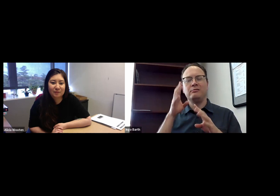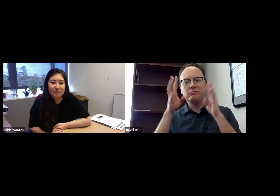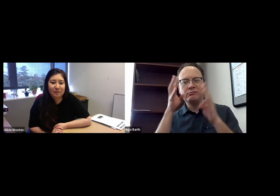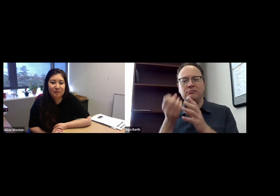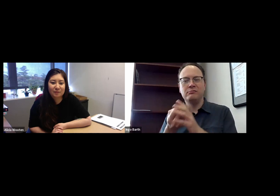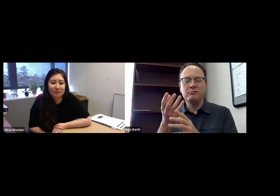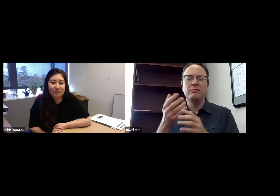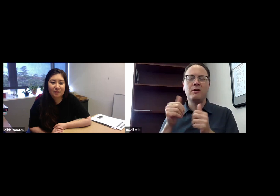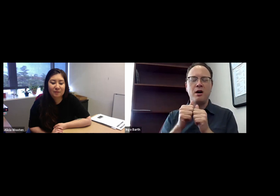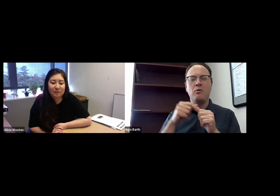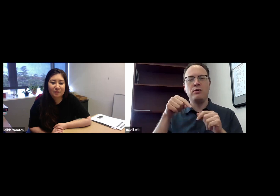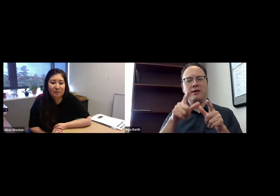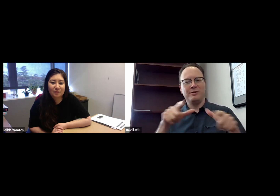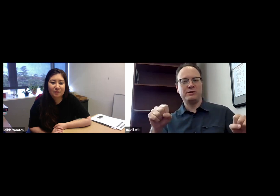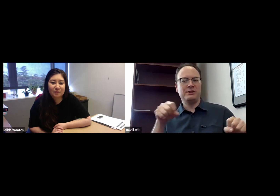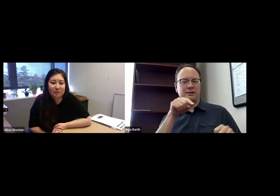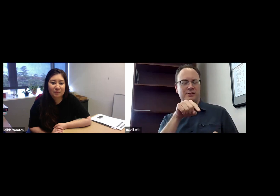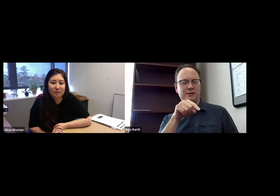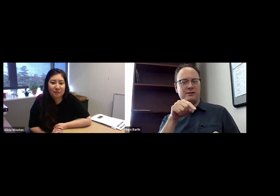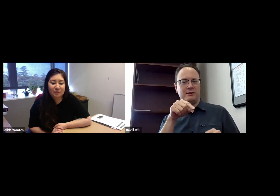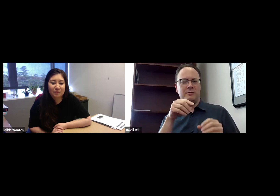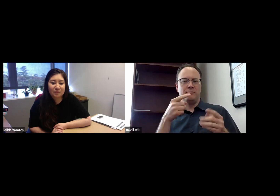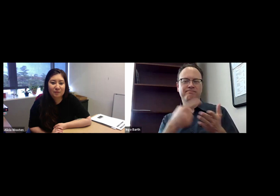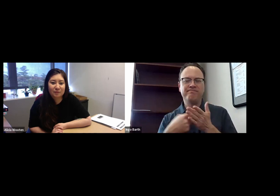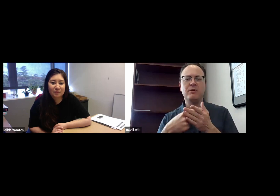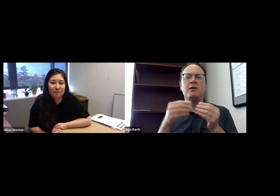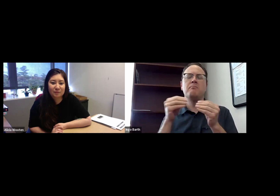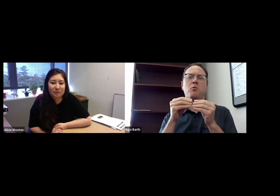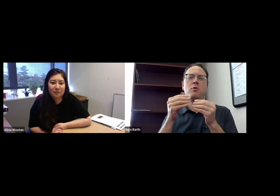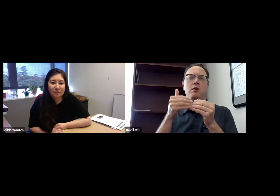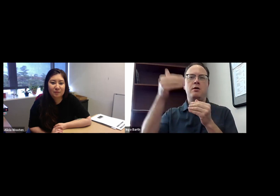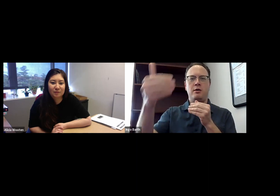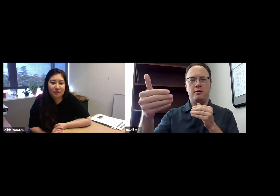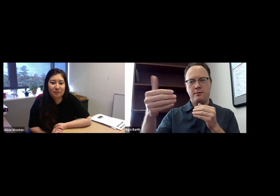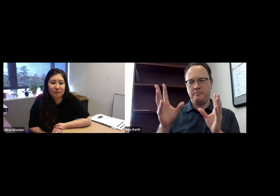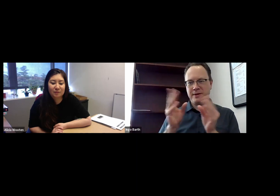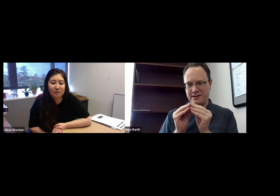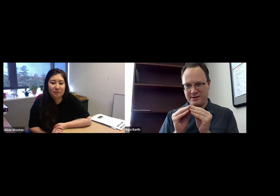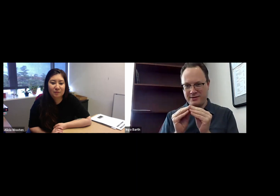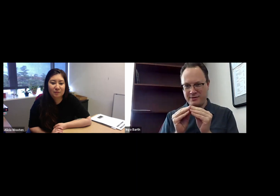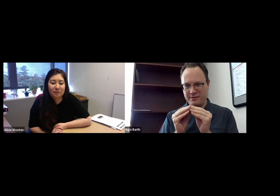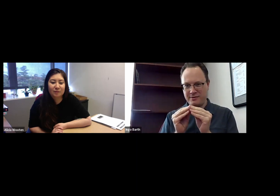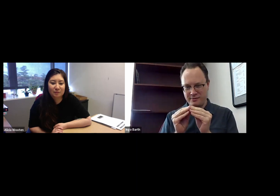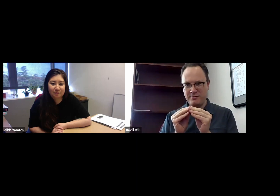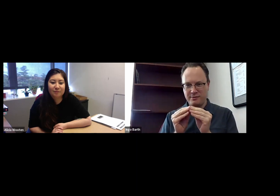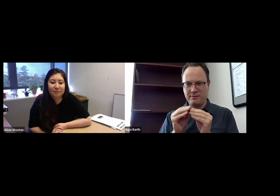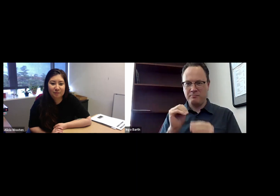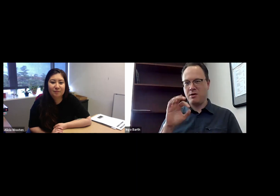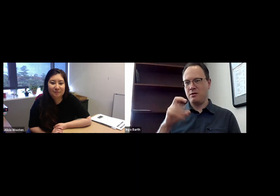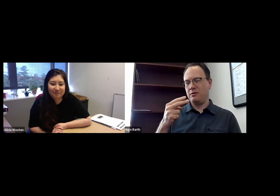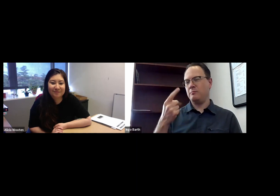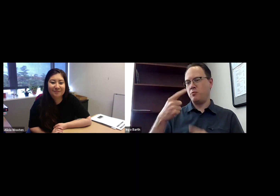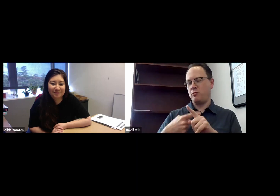I'd also like to talk too about how sign language is invented, how new signs come